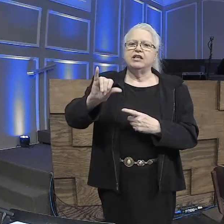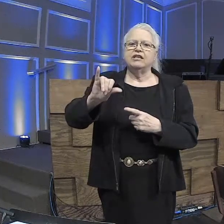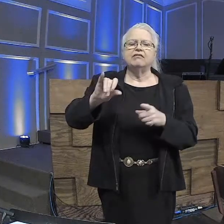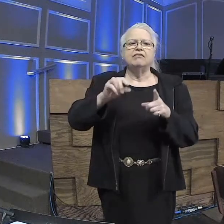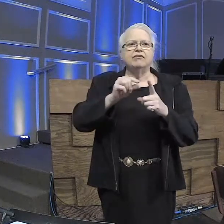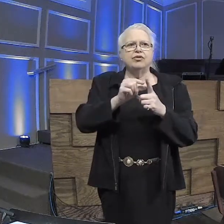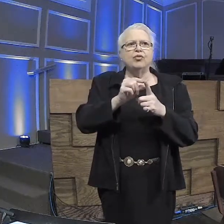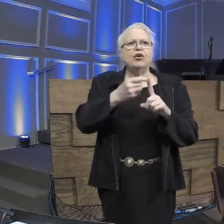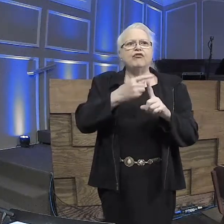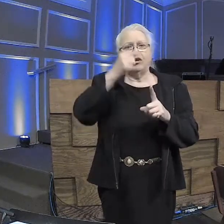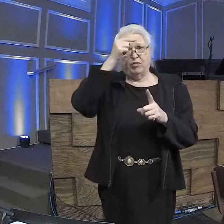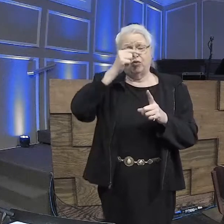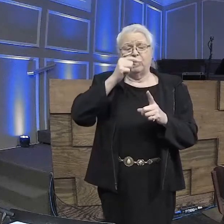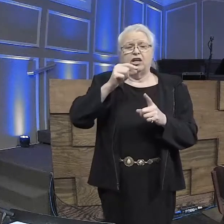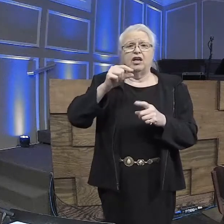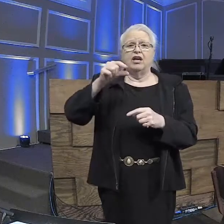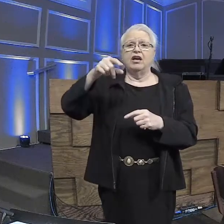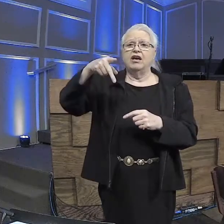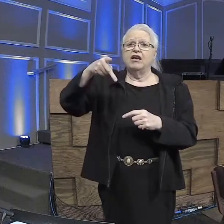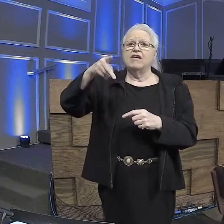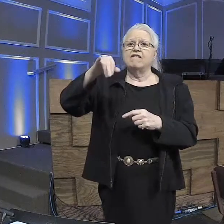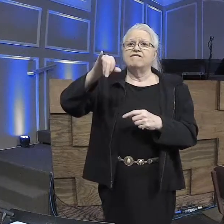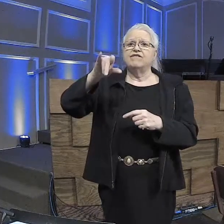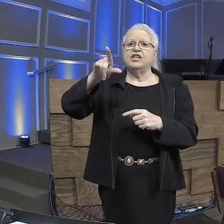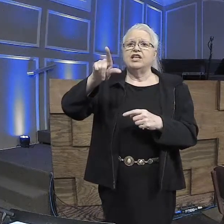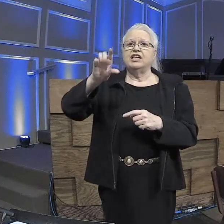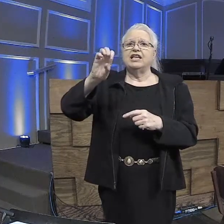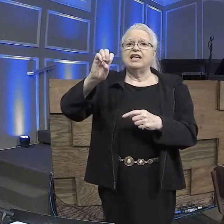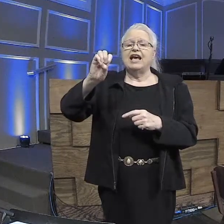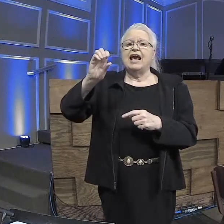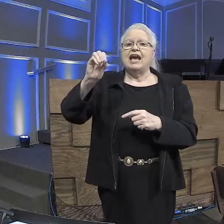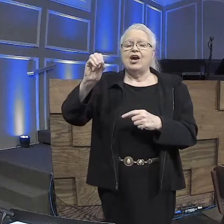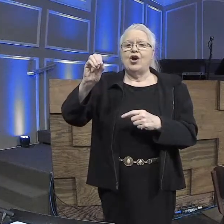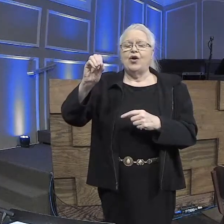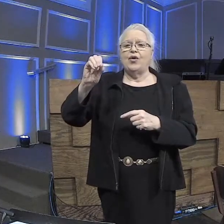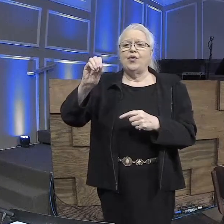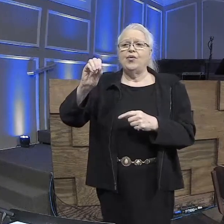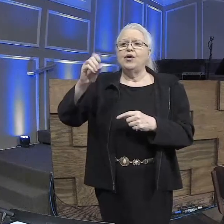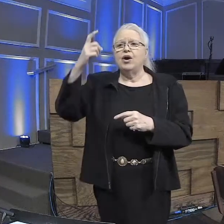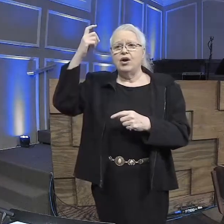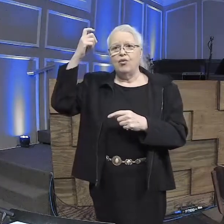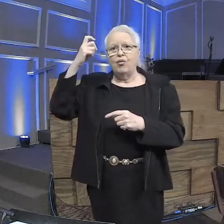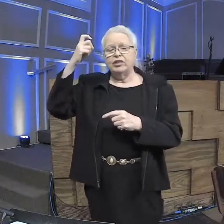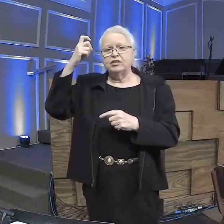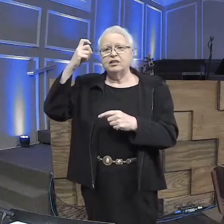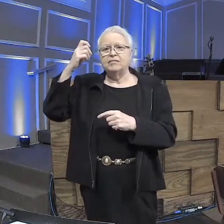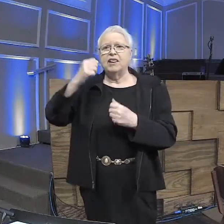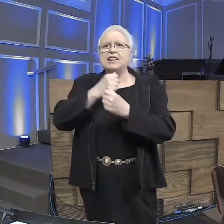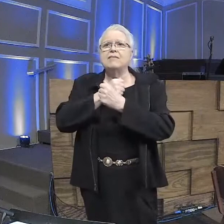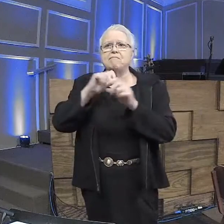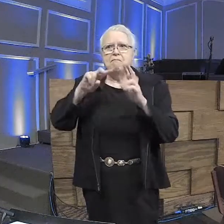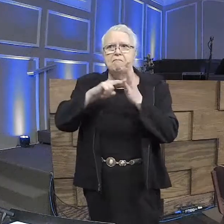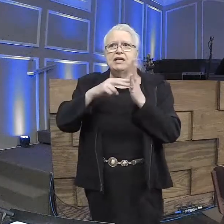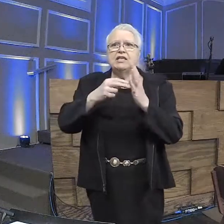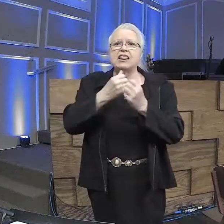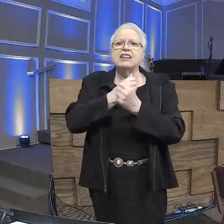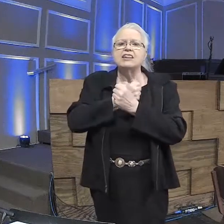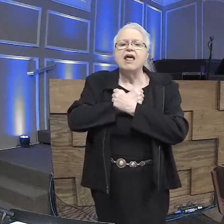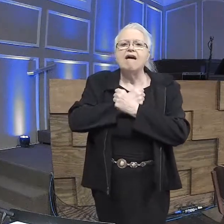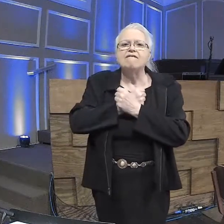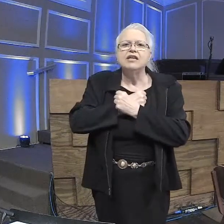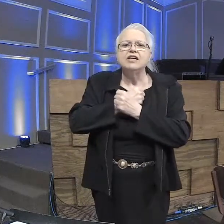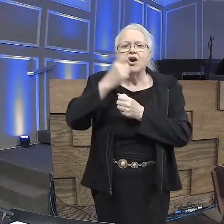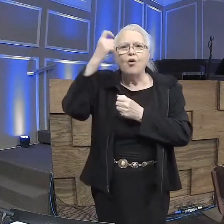language. Sophia is the word for wisdom. It's loving wisdom. The wisdom it's being spoken of in this